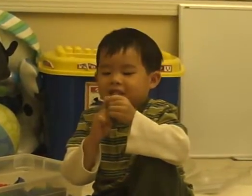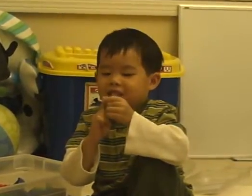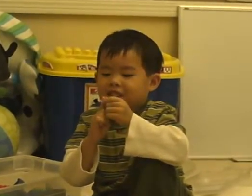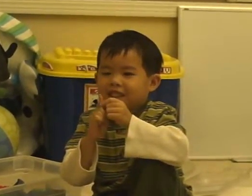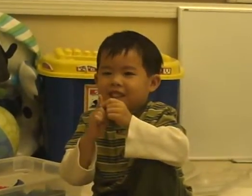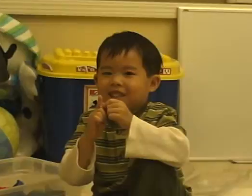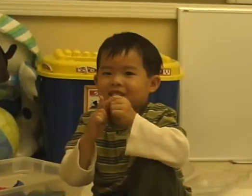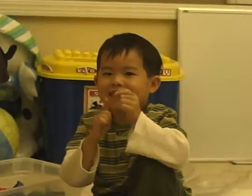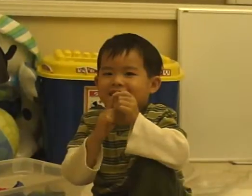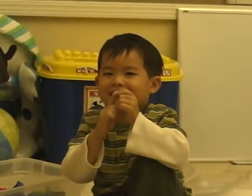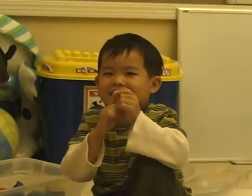Jump.